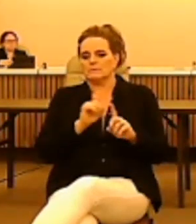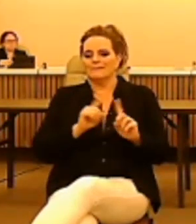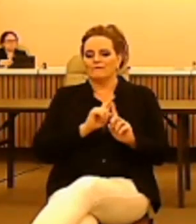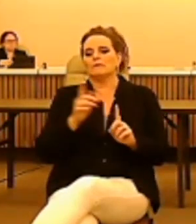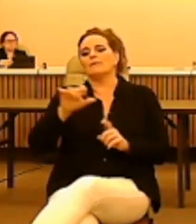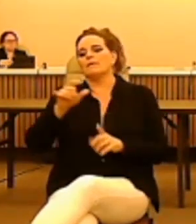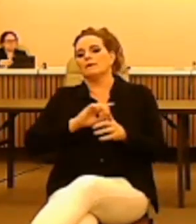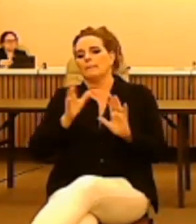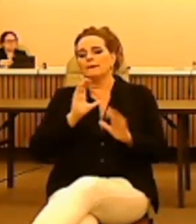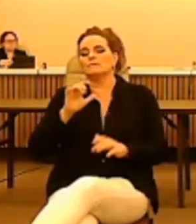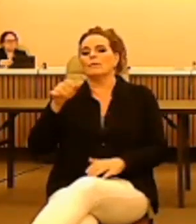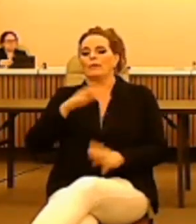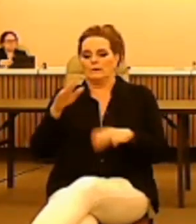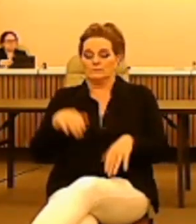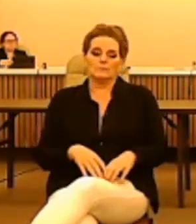Any other questions or comments?